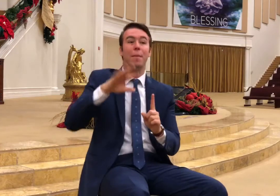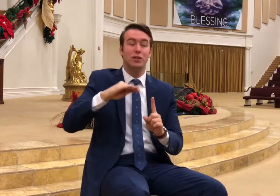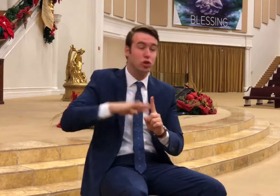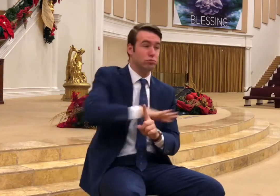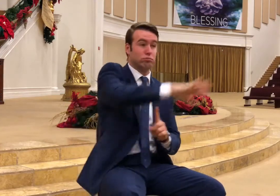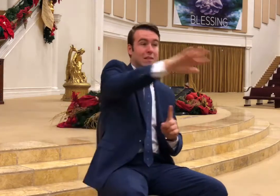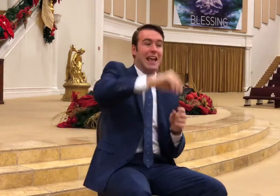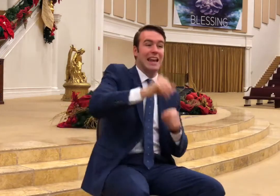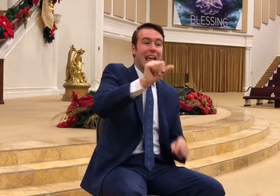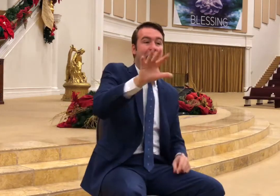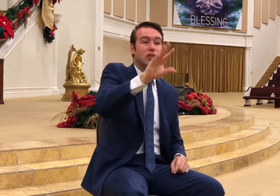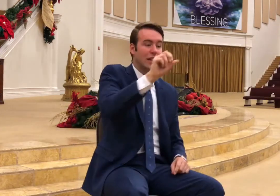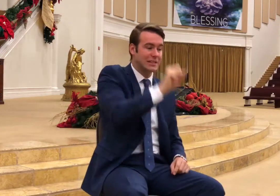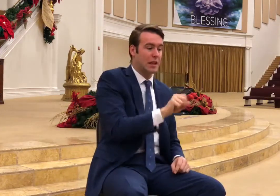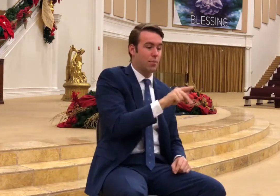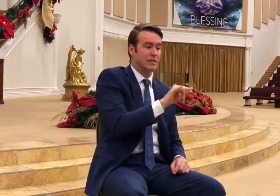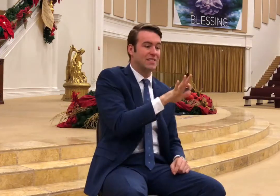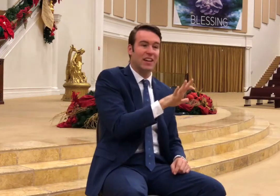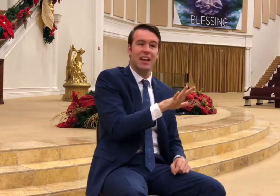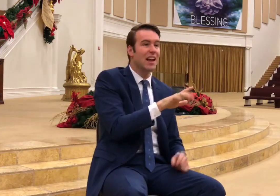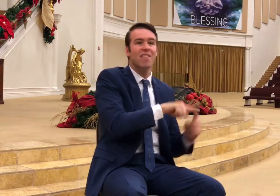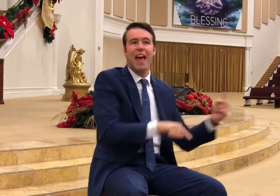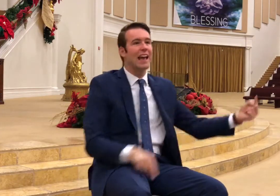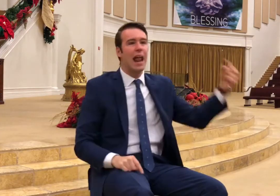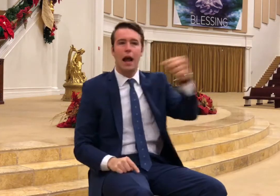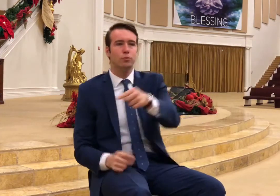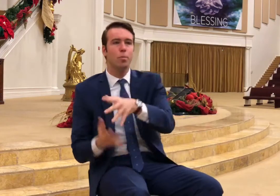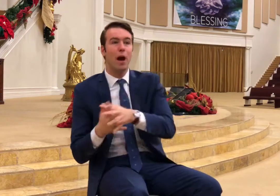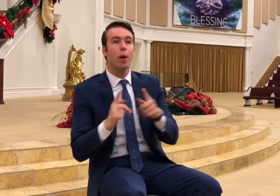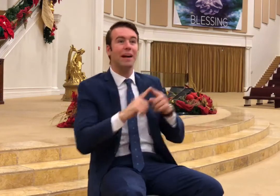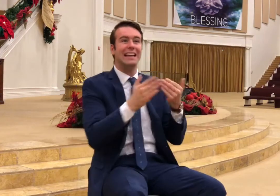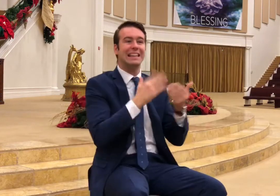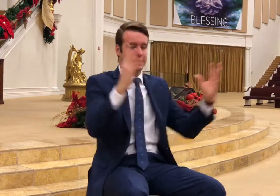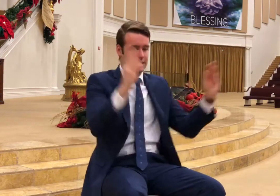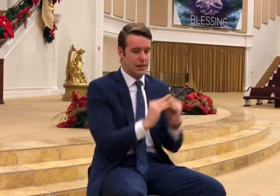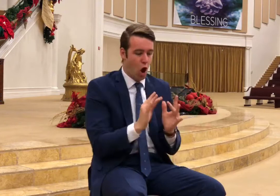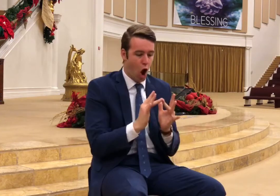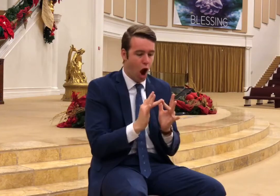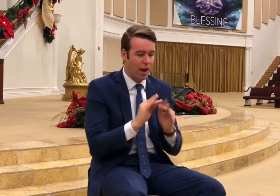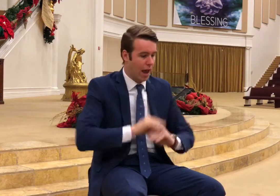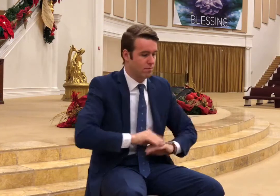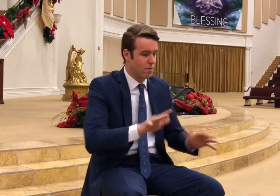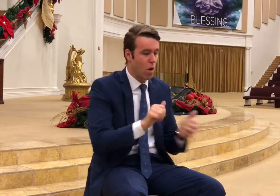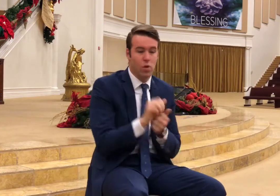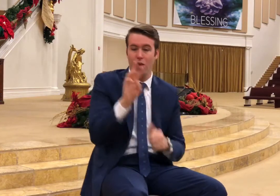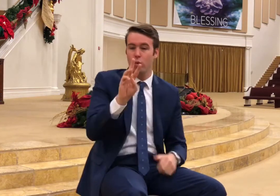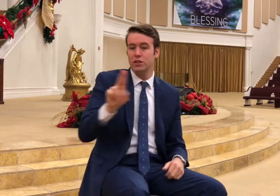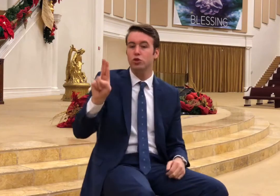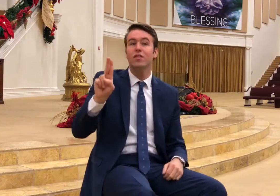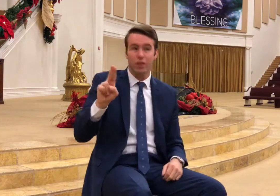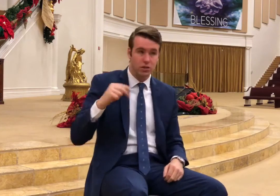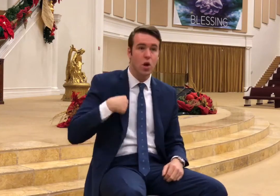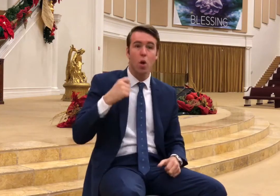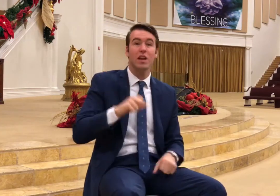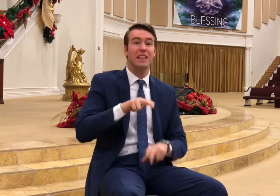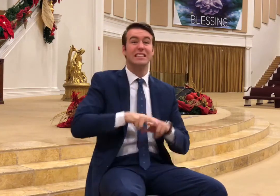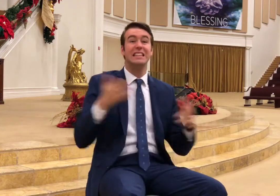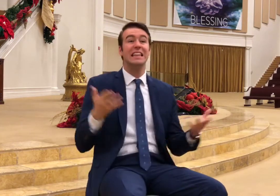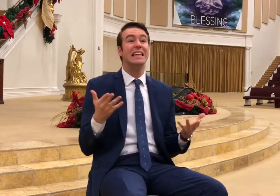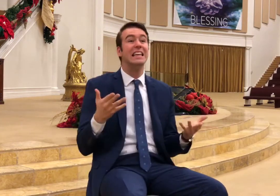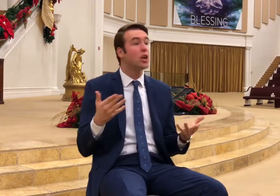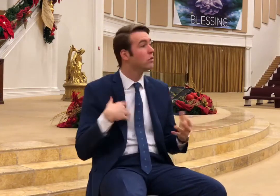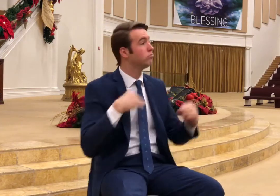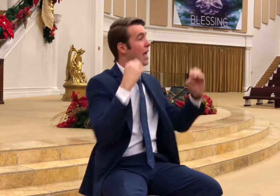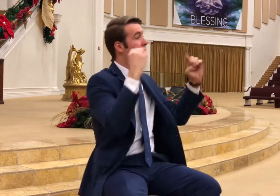South Pacific that could never get to America. But through the online model of Wilson University, we can sit right here and